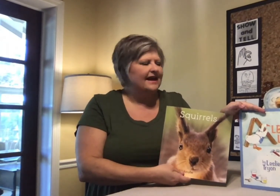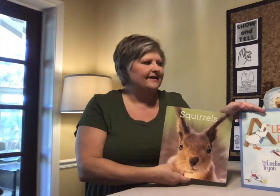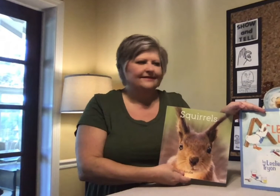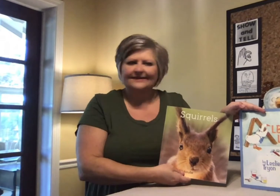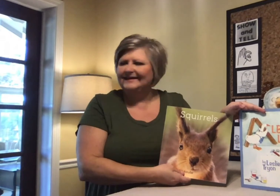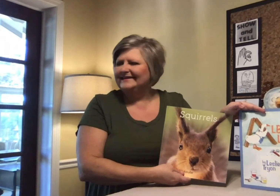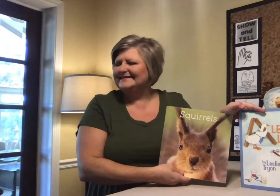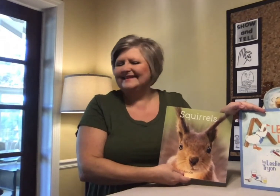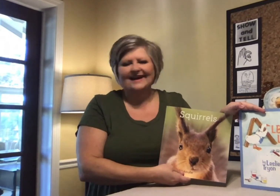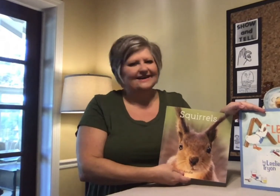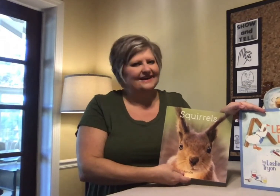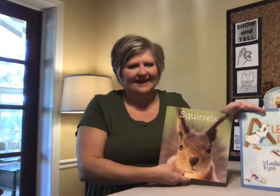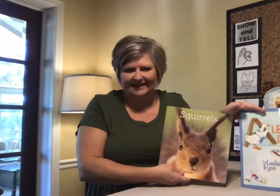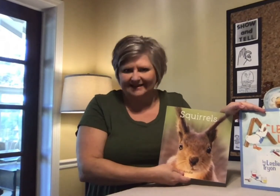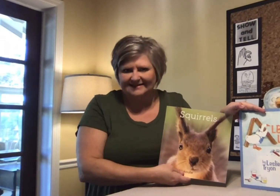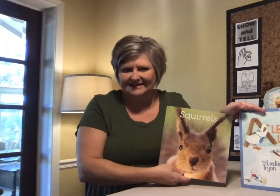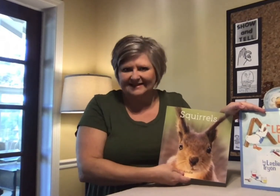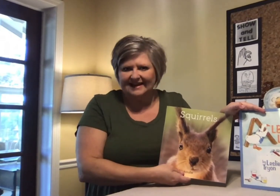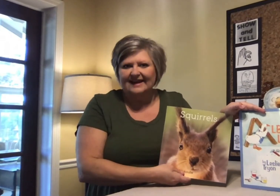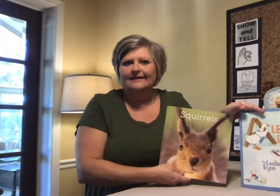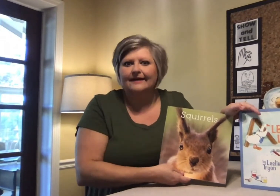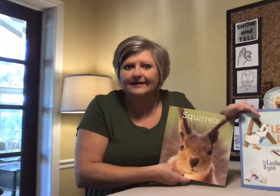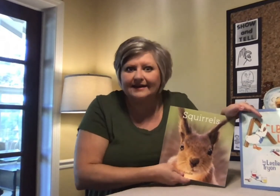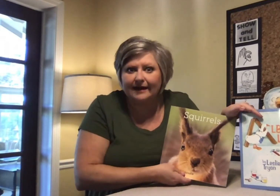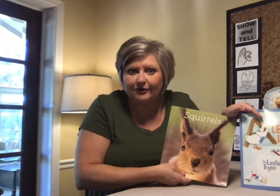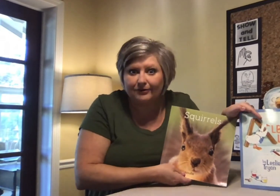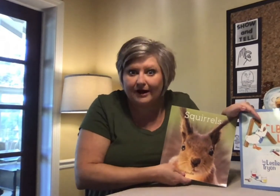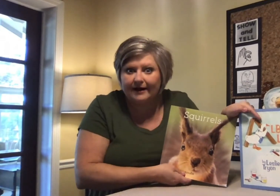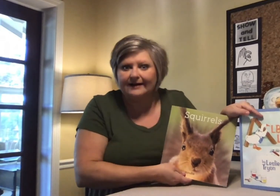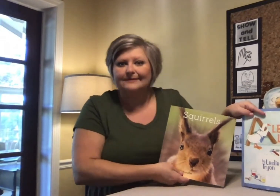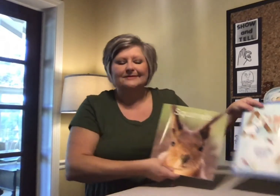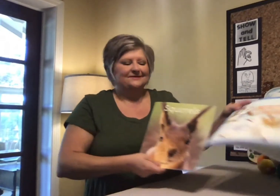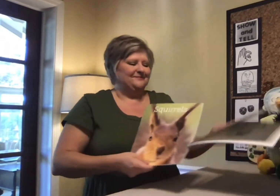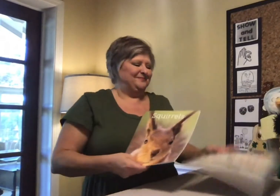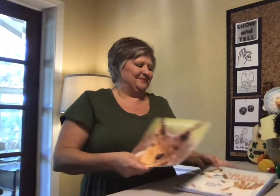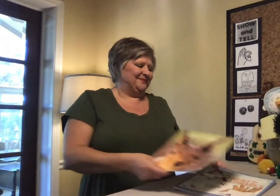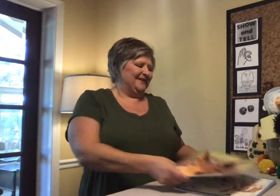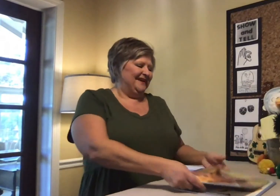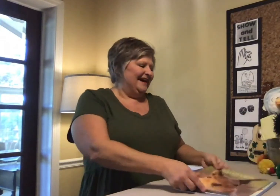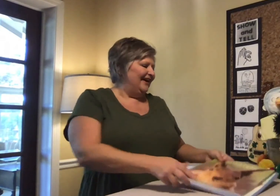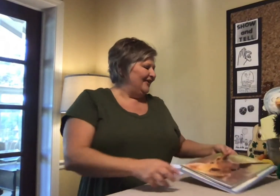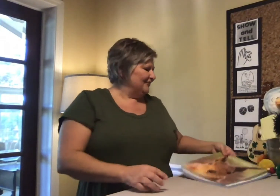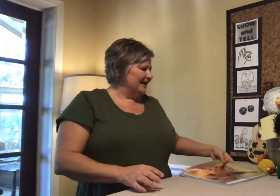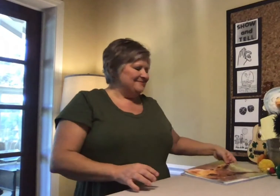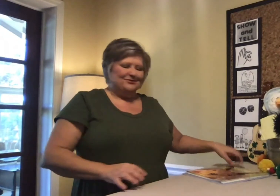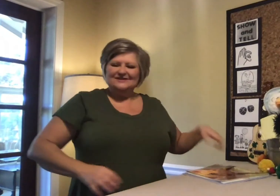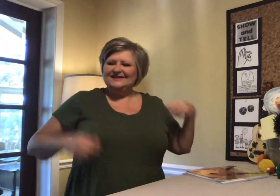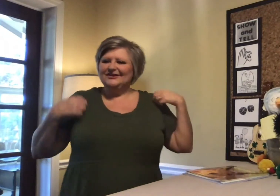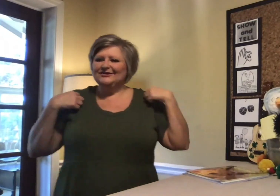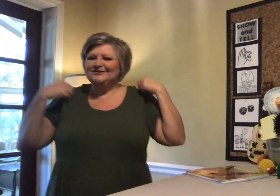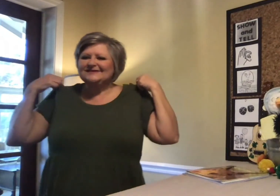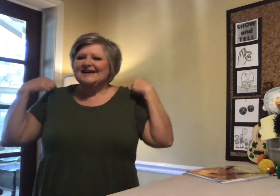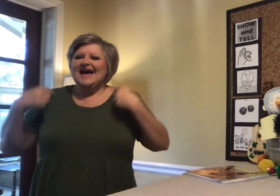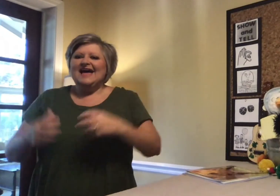and things that can't, like in our rhyme. All right, boys and girls, it